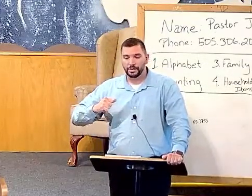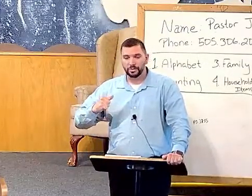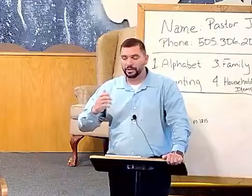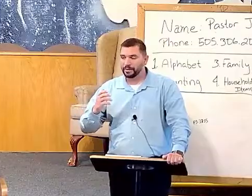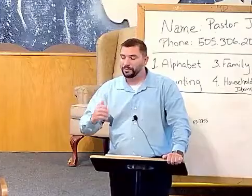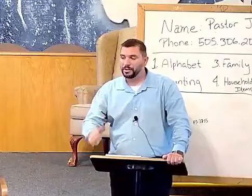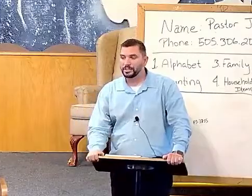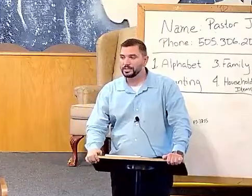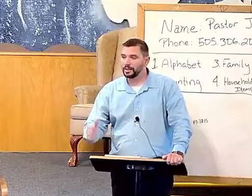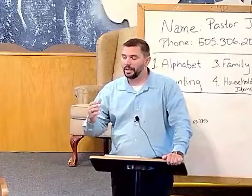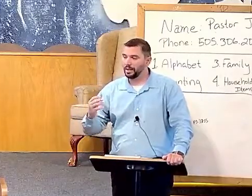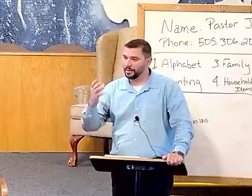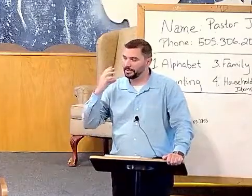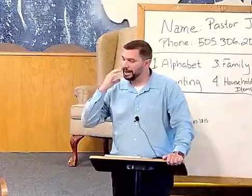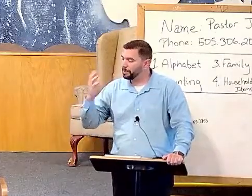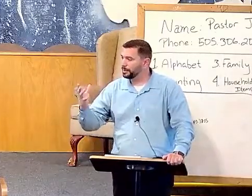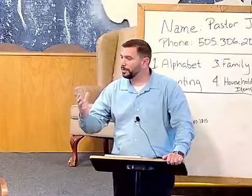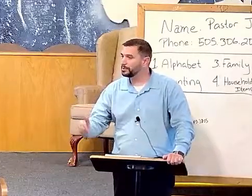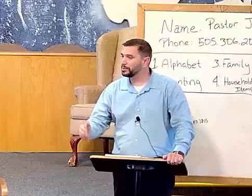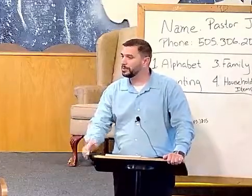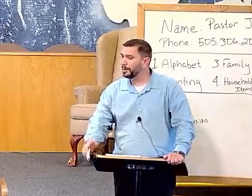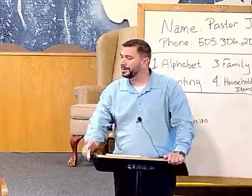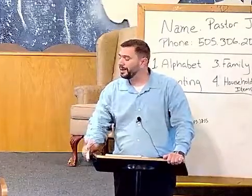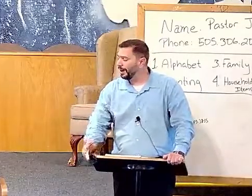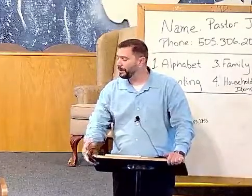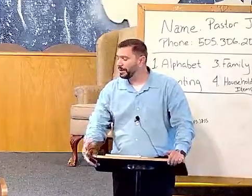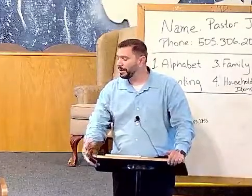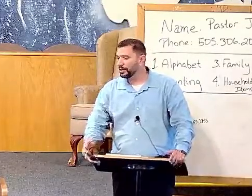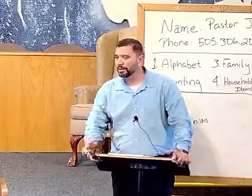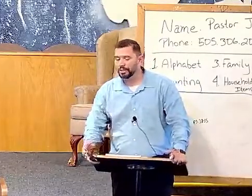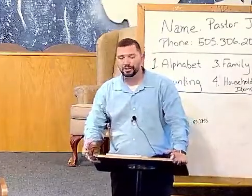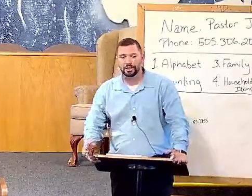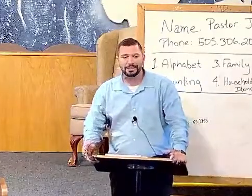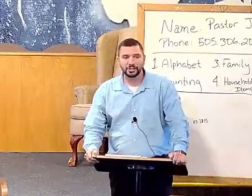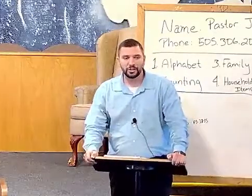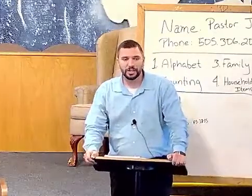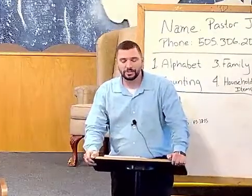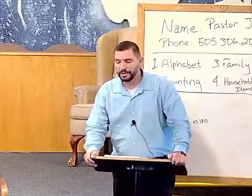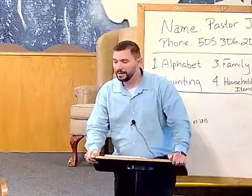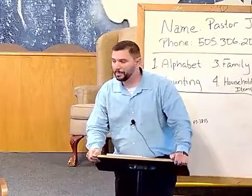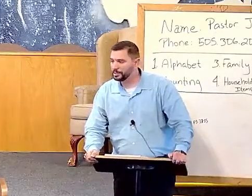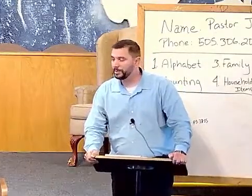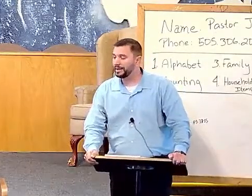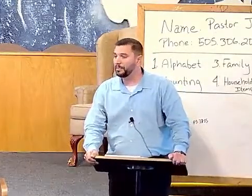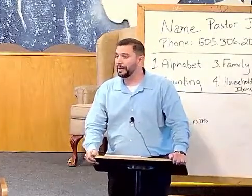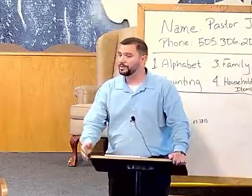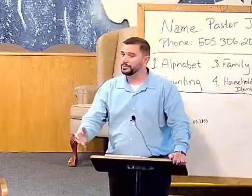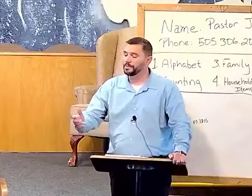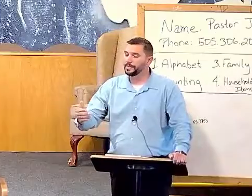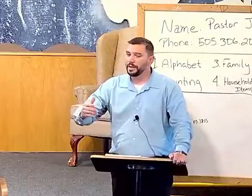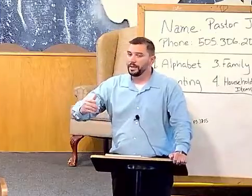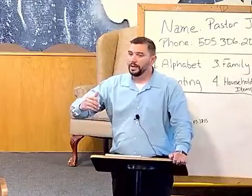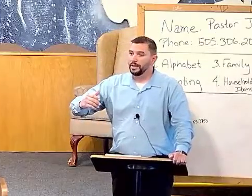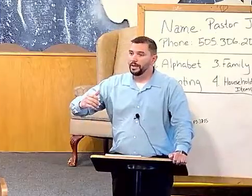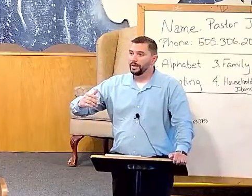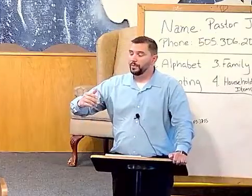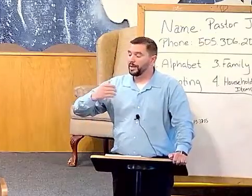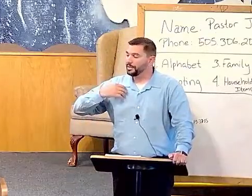like for instance, and the example that comes to my mind, I'm not trying to Christianize this class by any means, but I am a pastor. When I think of